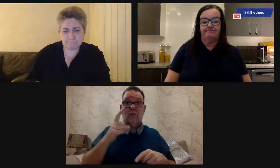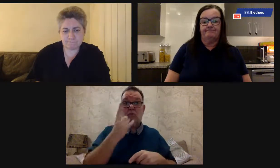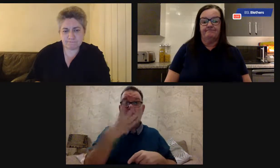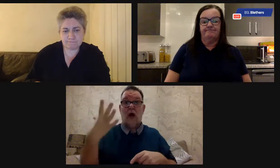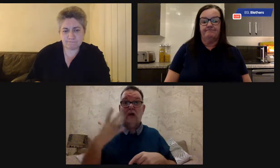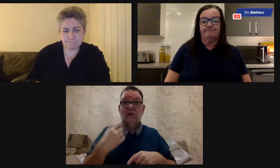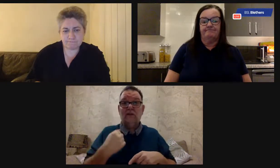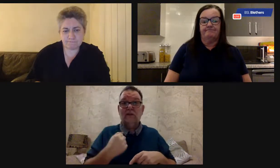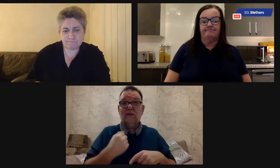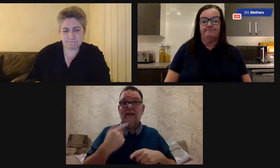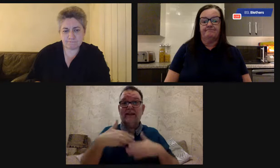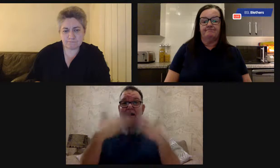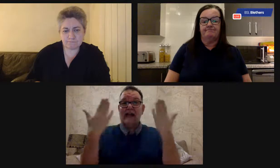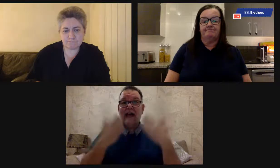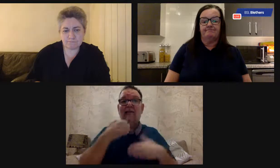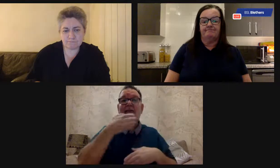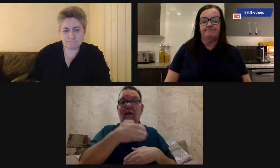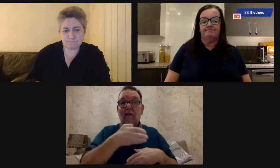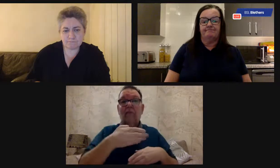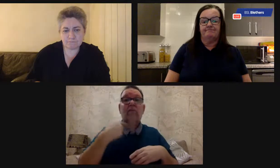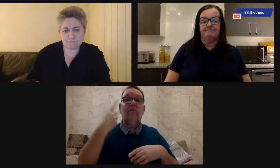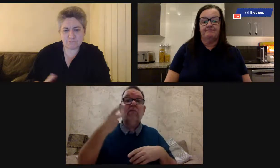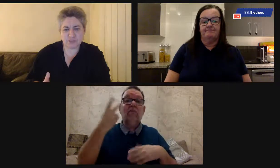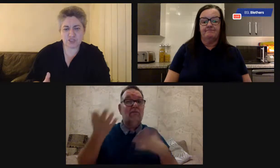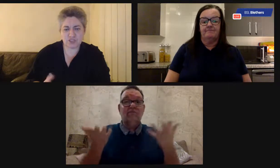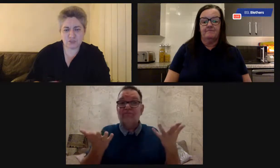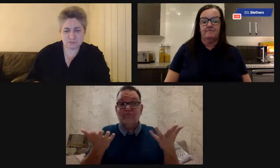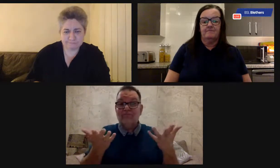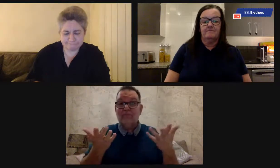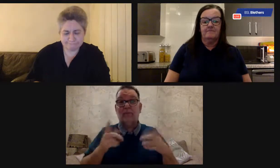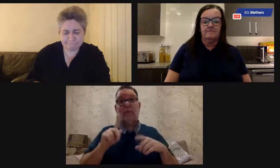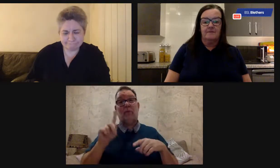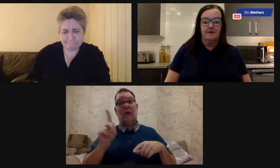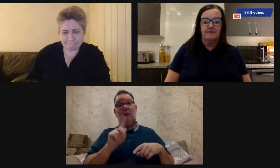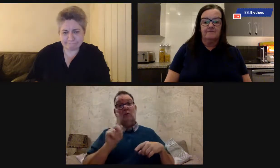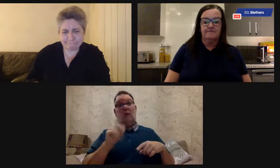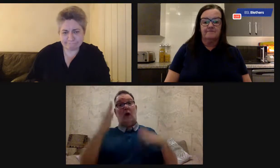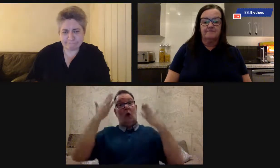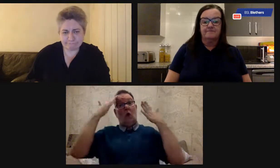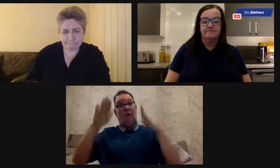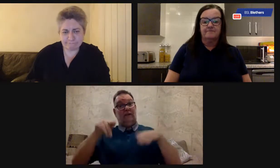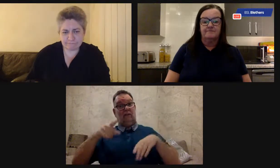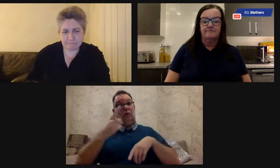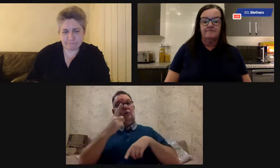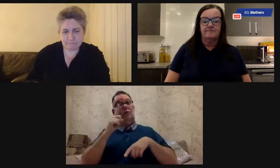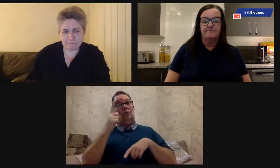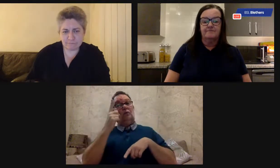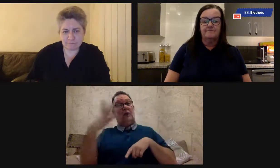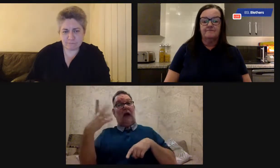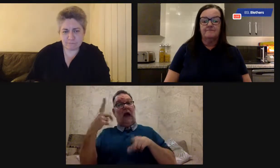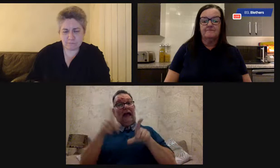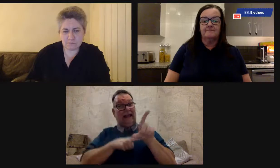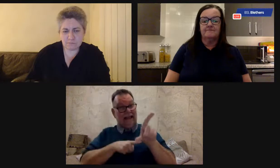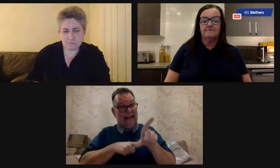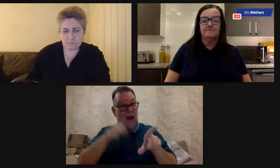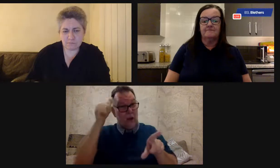well. You know, so you know what it was like. You would go to the deaf